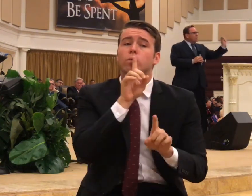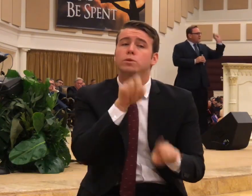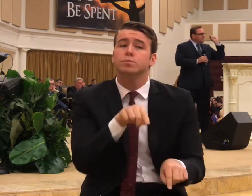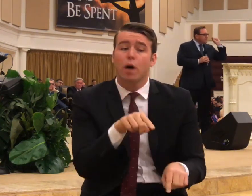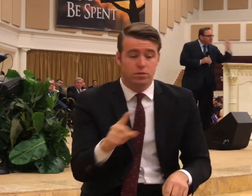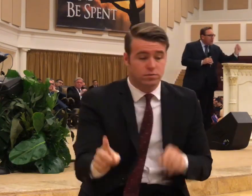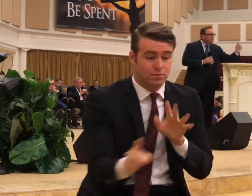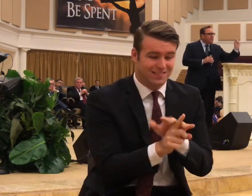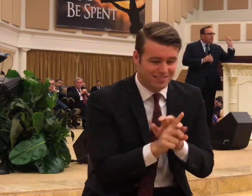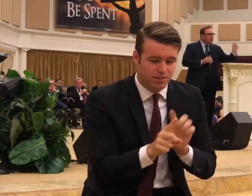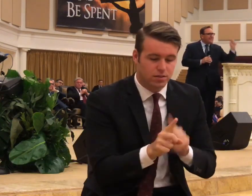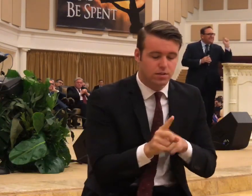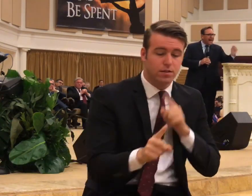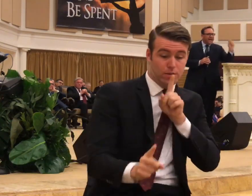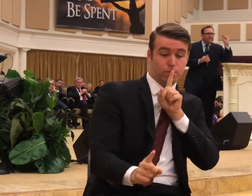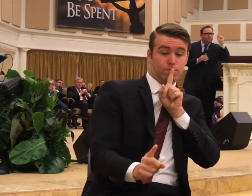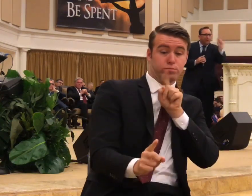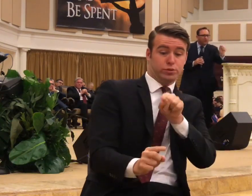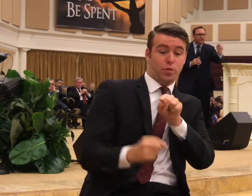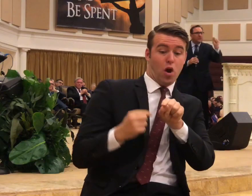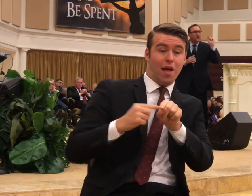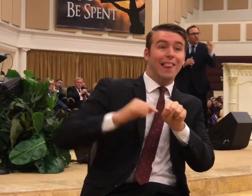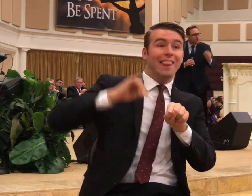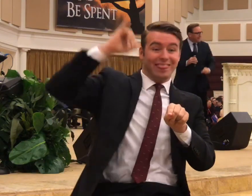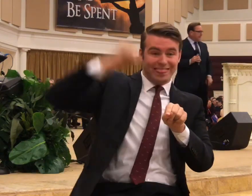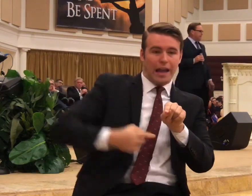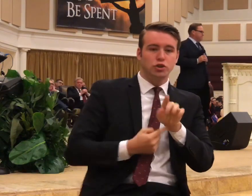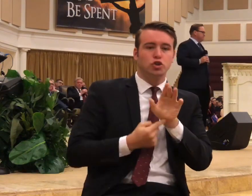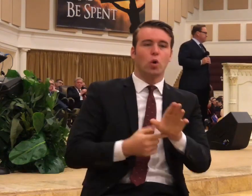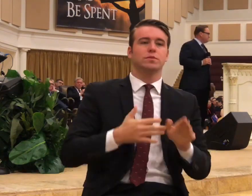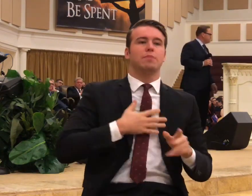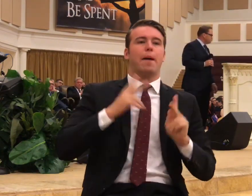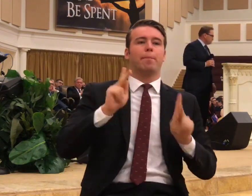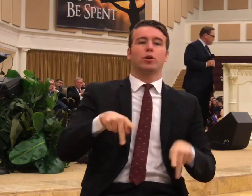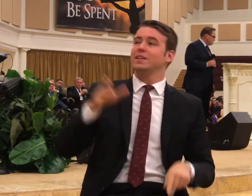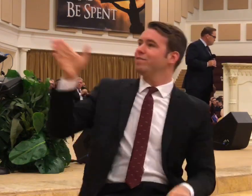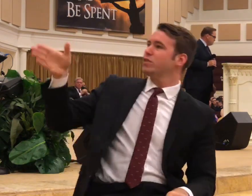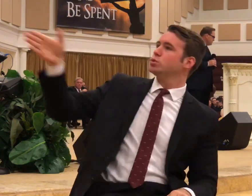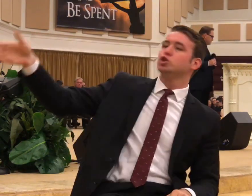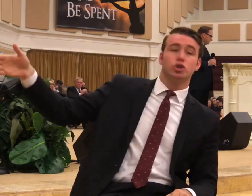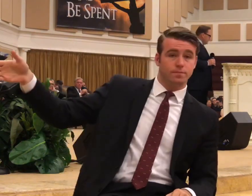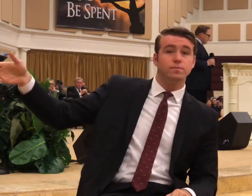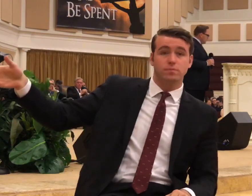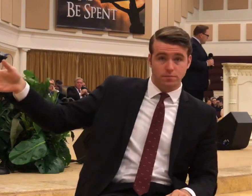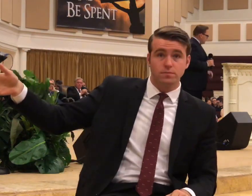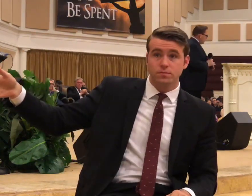them will determine what kind of person you become.